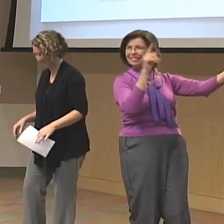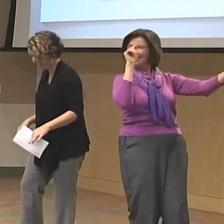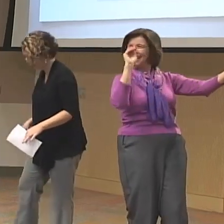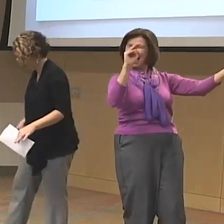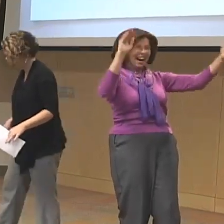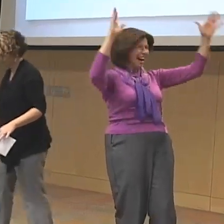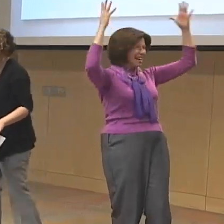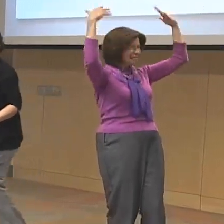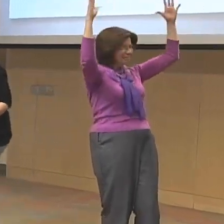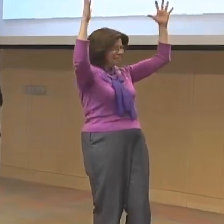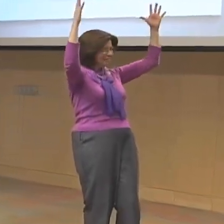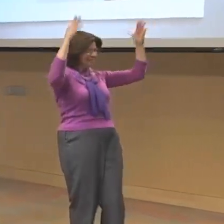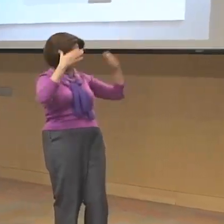Tom.